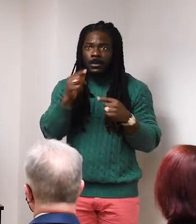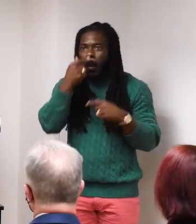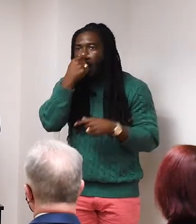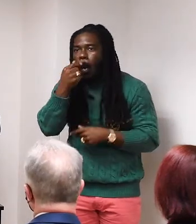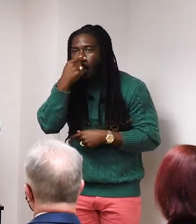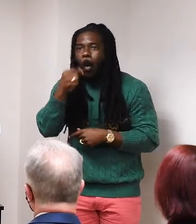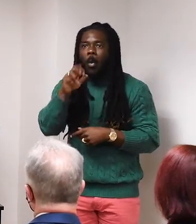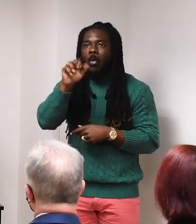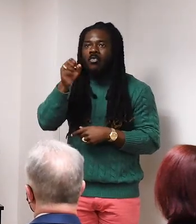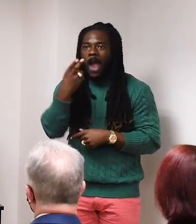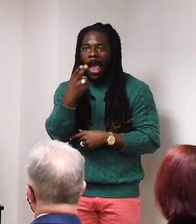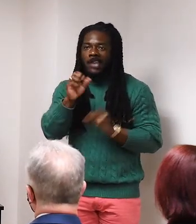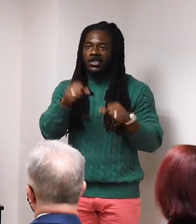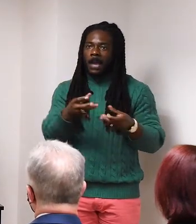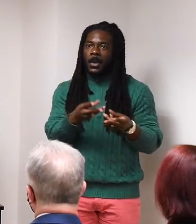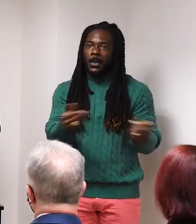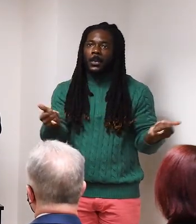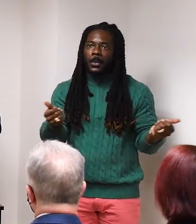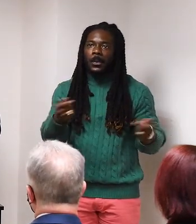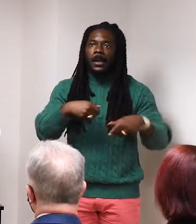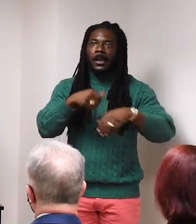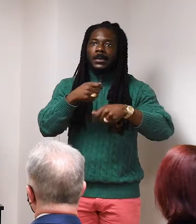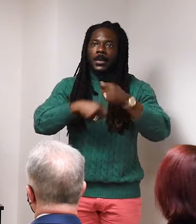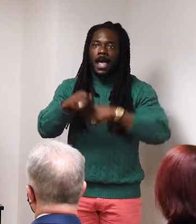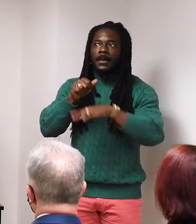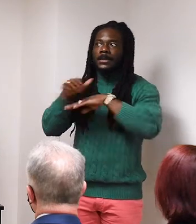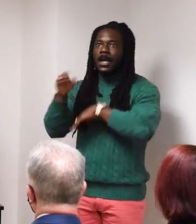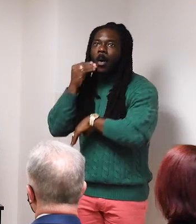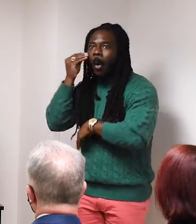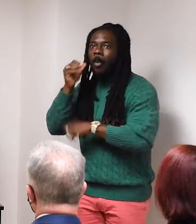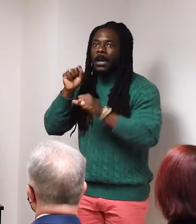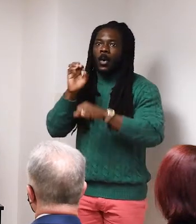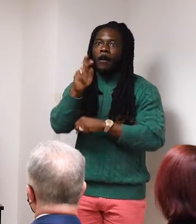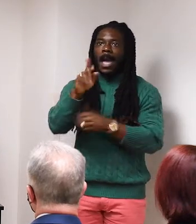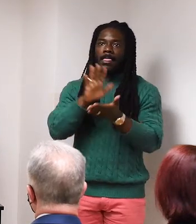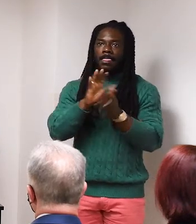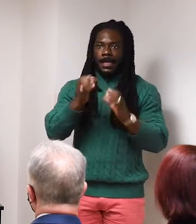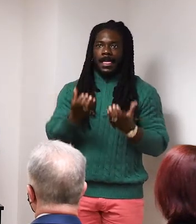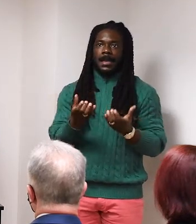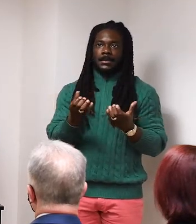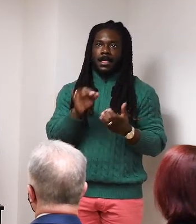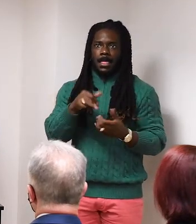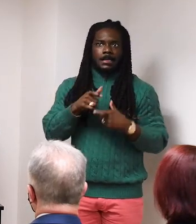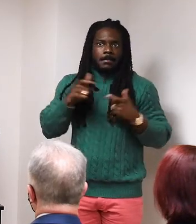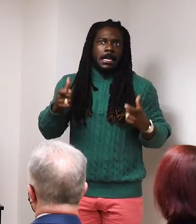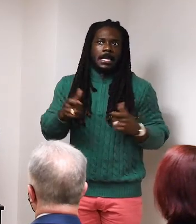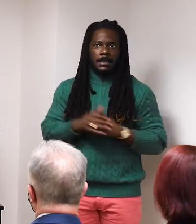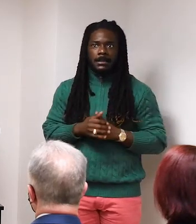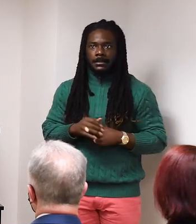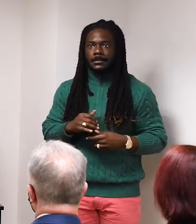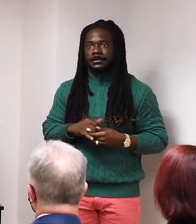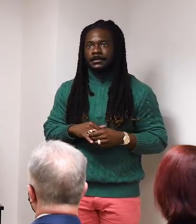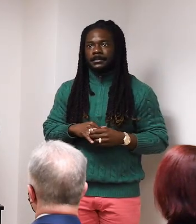colds, rashes, and these kids, instead of being sent home, can be sent back to class, which is